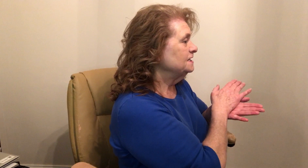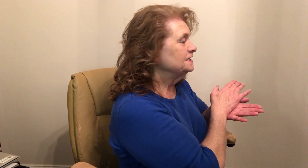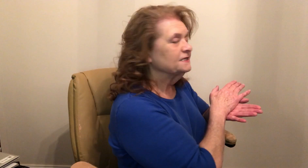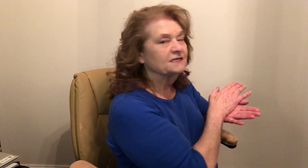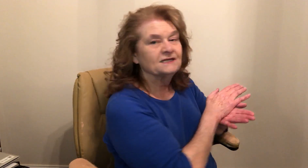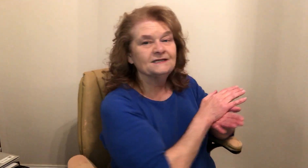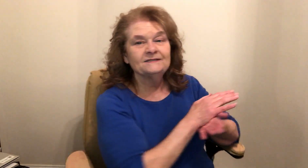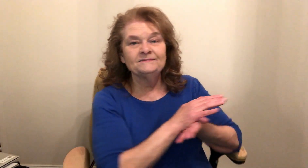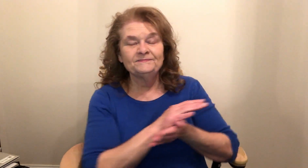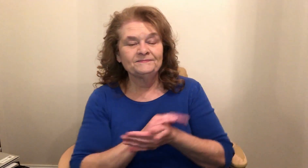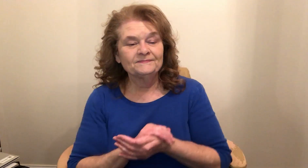cheese.